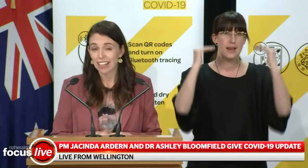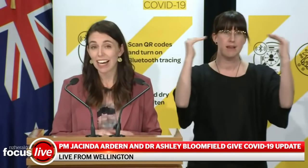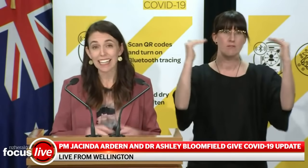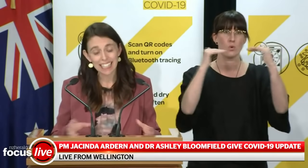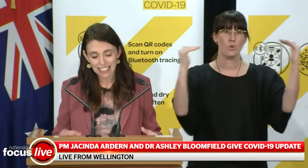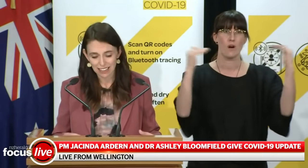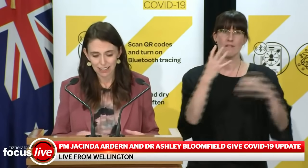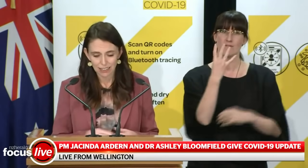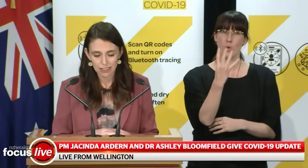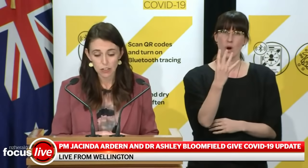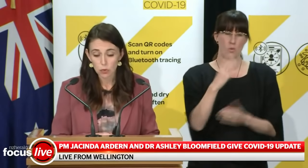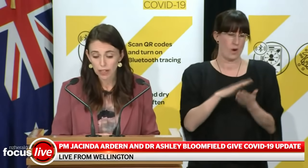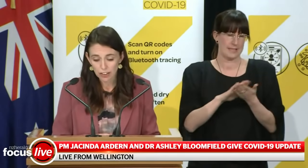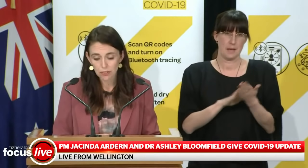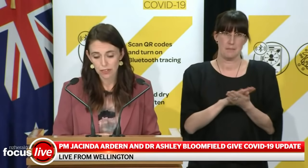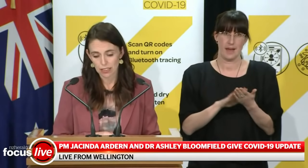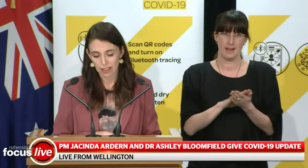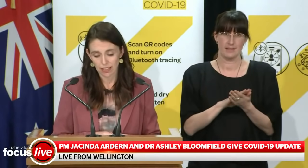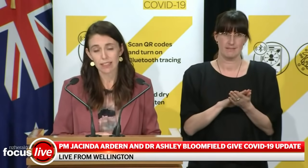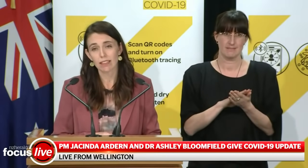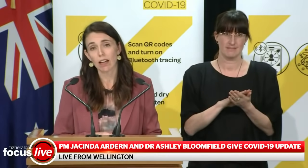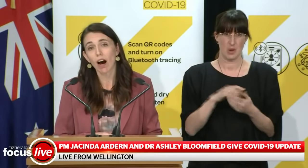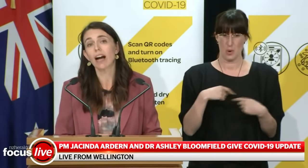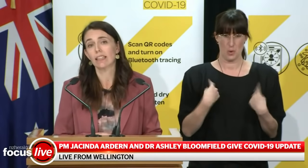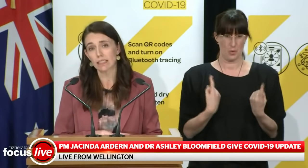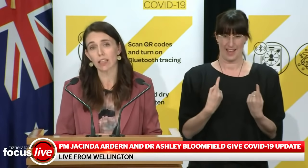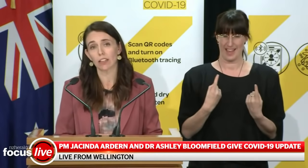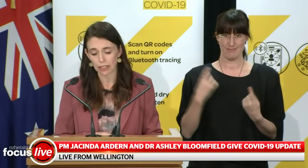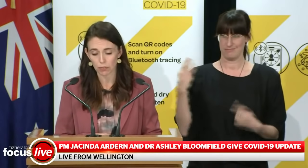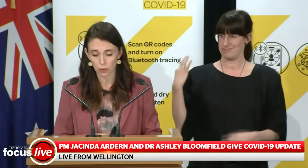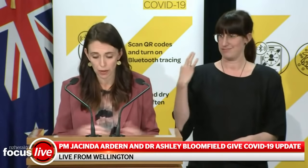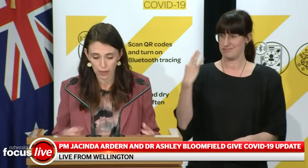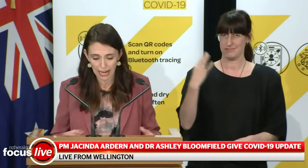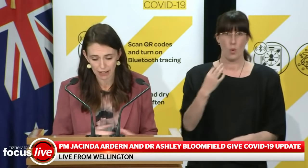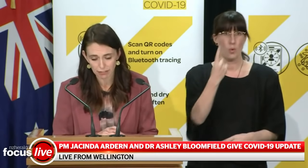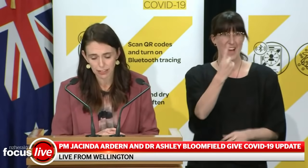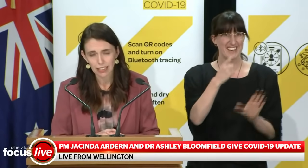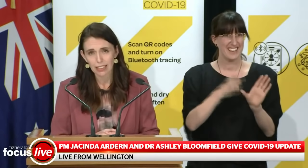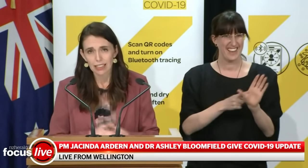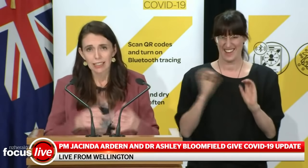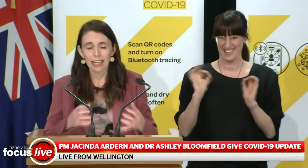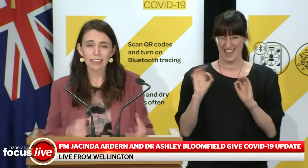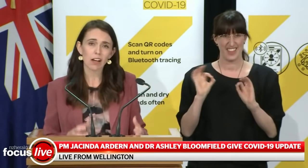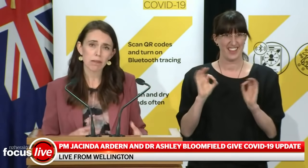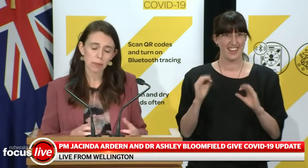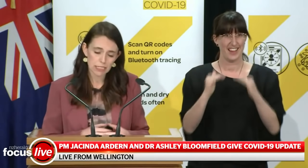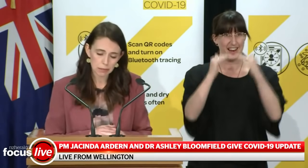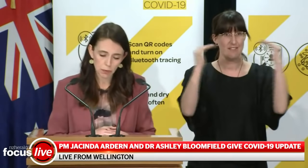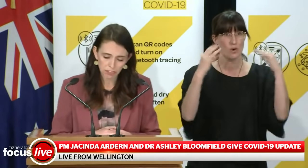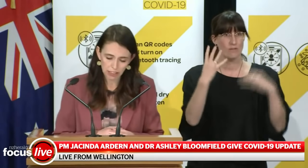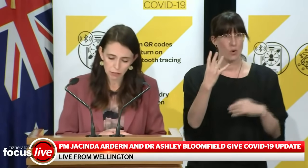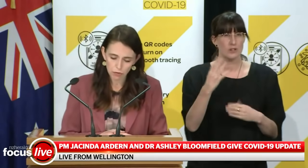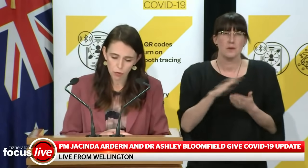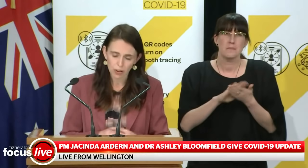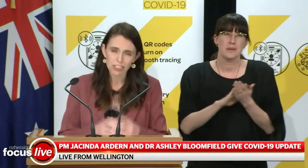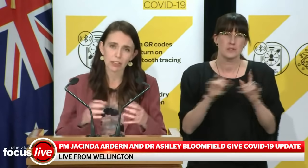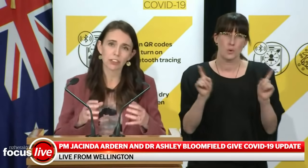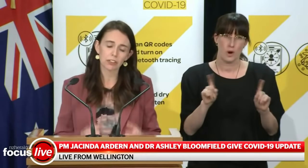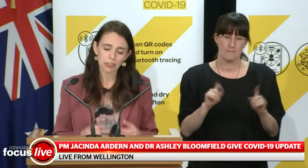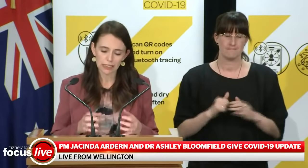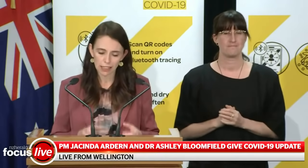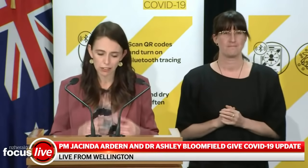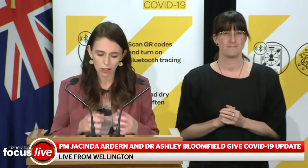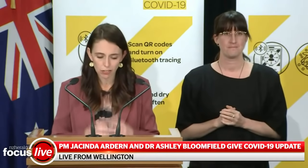been a year since we used this, the highest alert level that we have. The underlying principle for Level 4